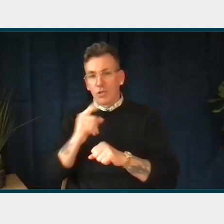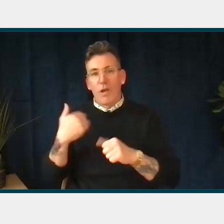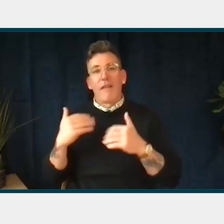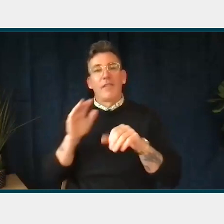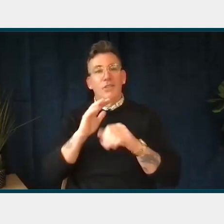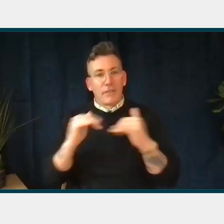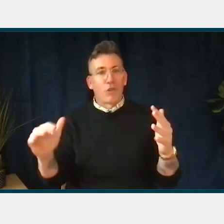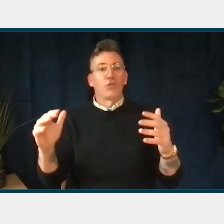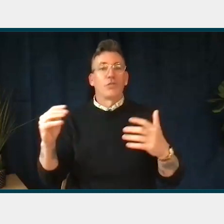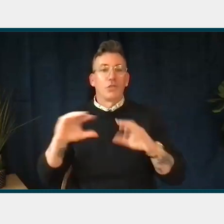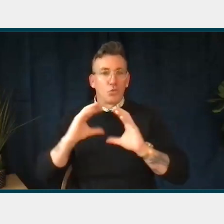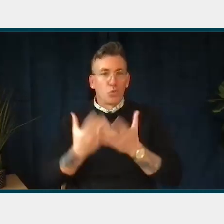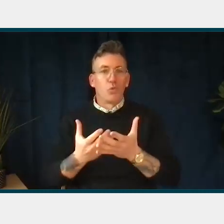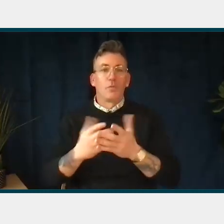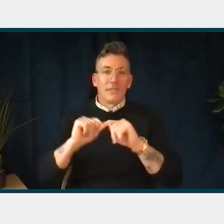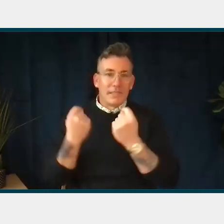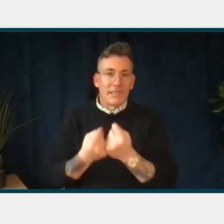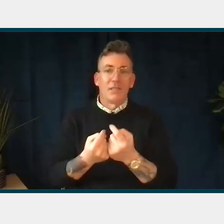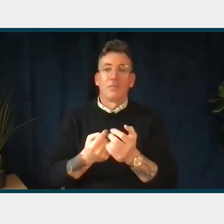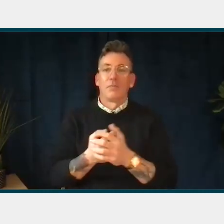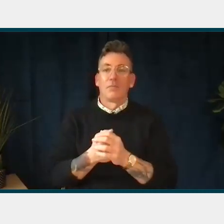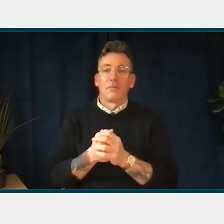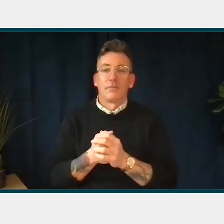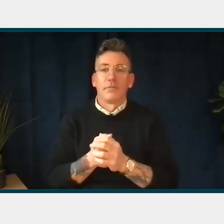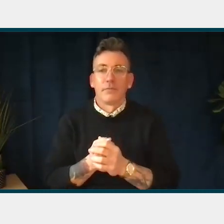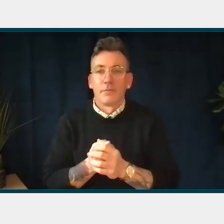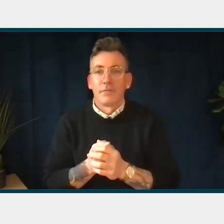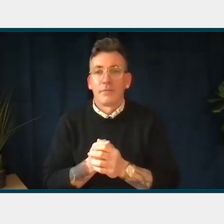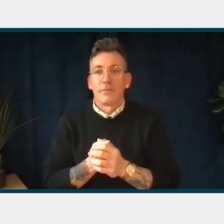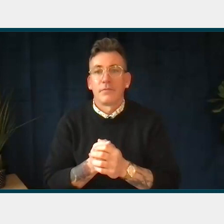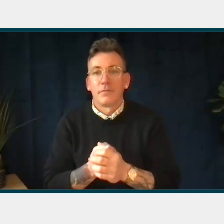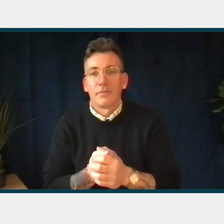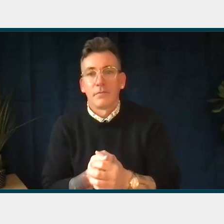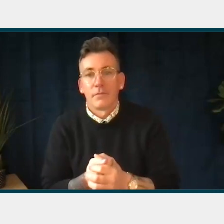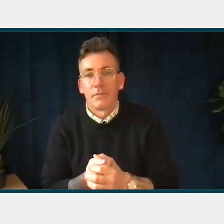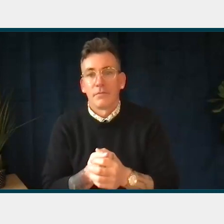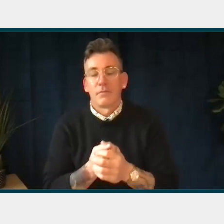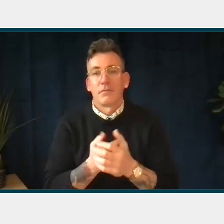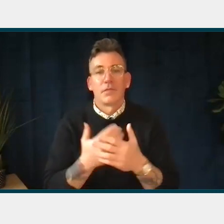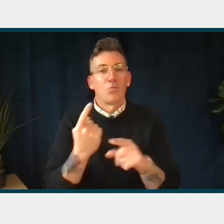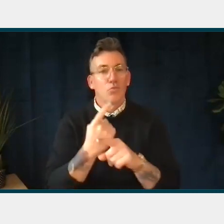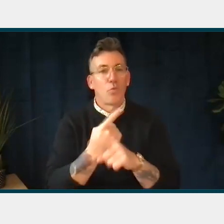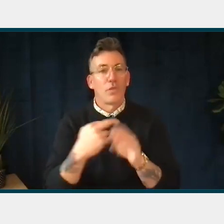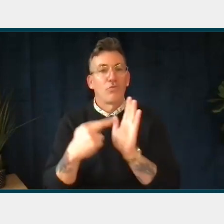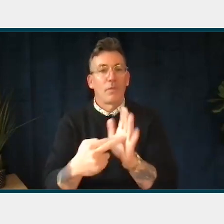you even go for that license registration, start with a diverse group, a diverse team.